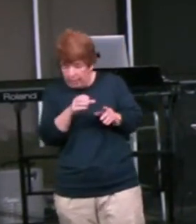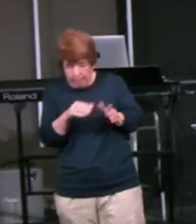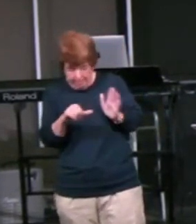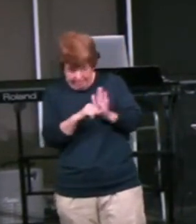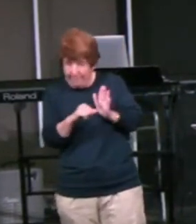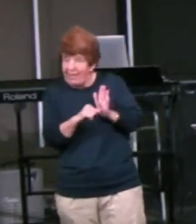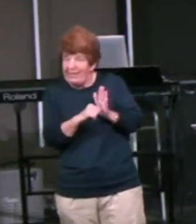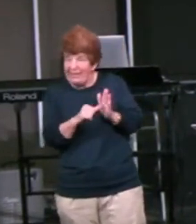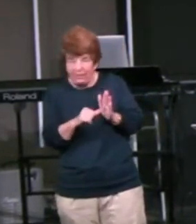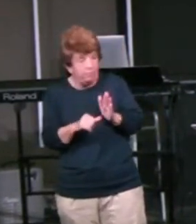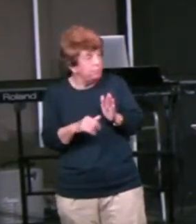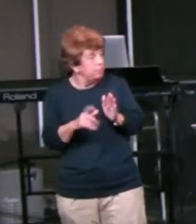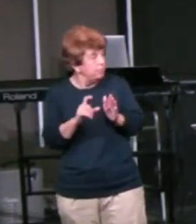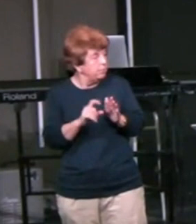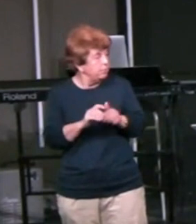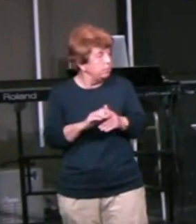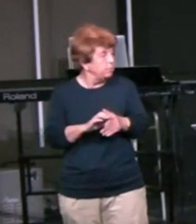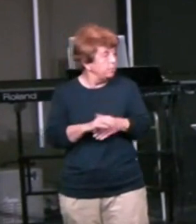funding.